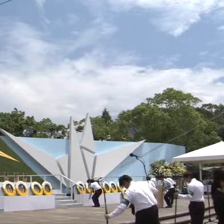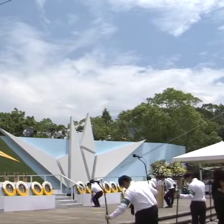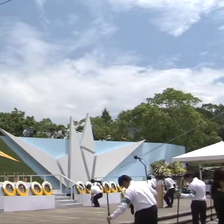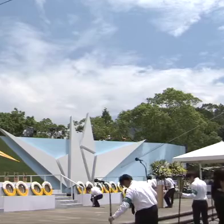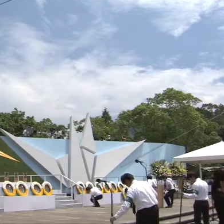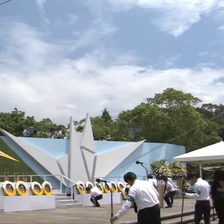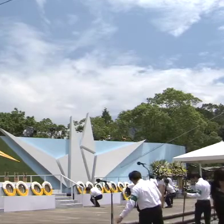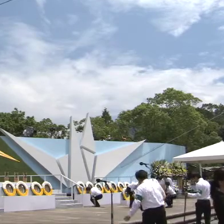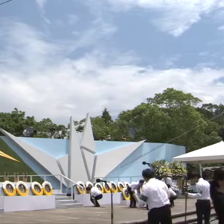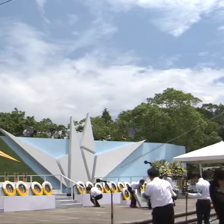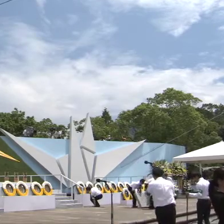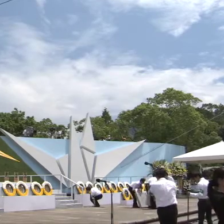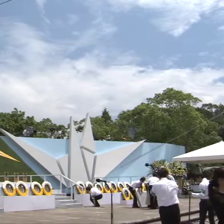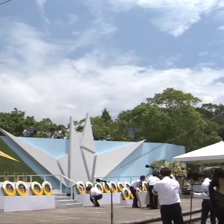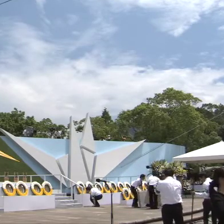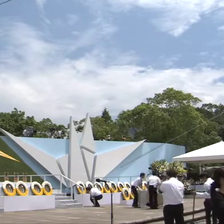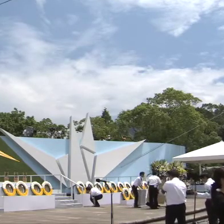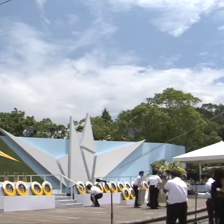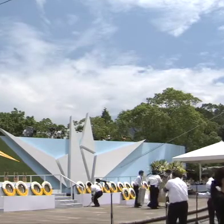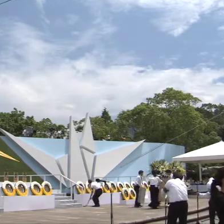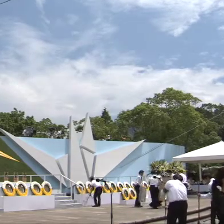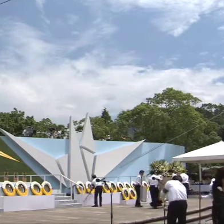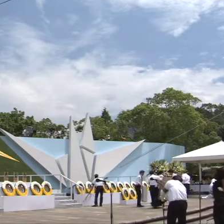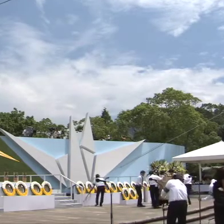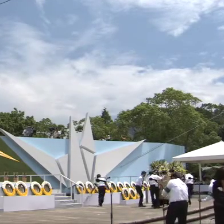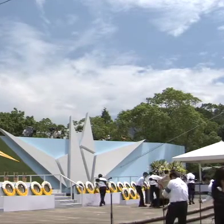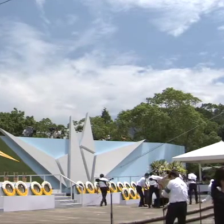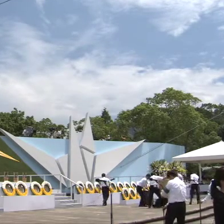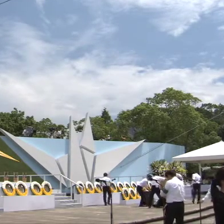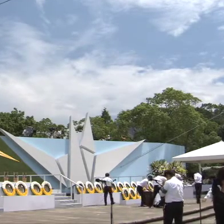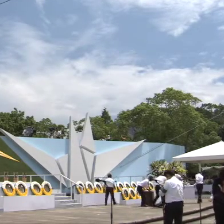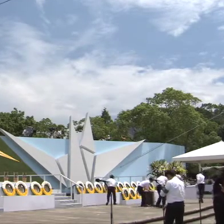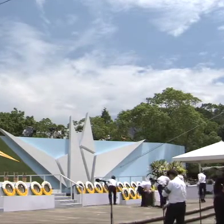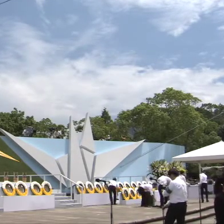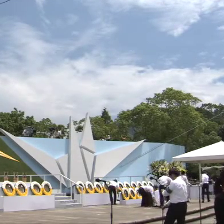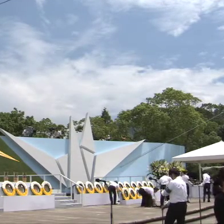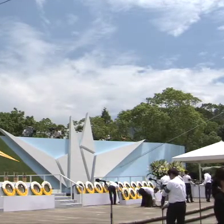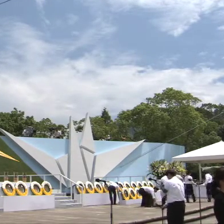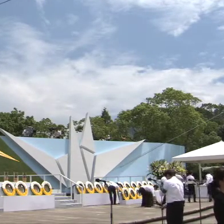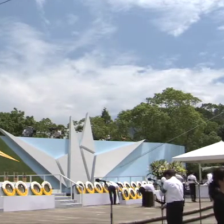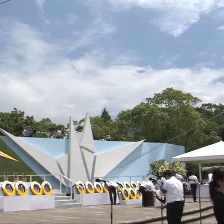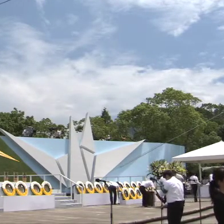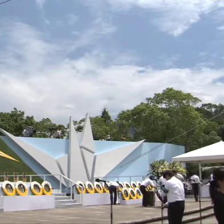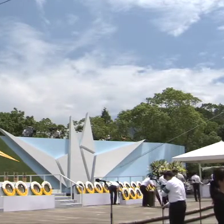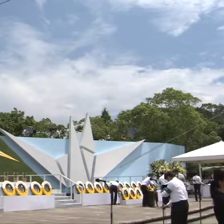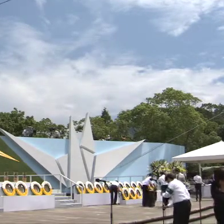side of the entrance to the ceremony venue. Please take a moment to read them.